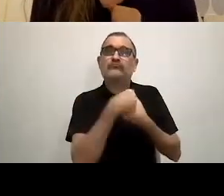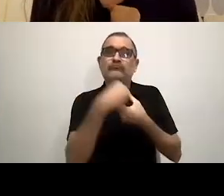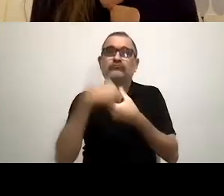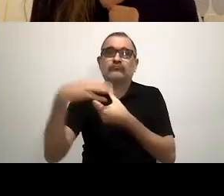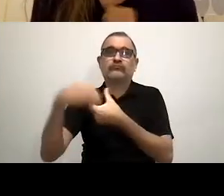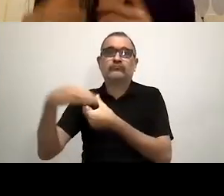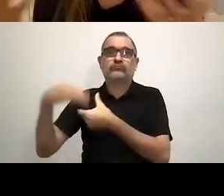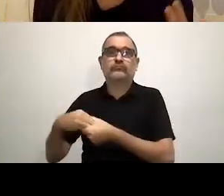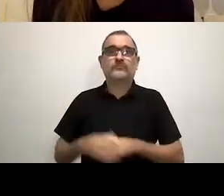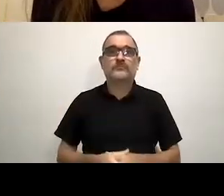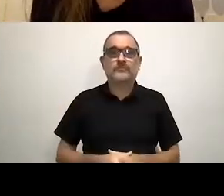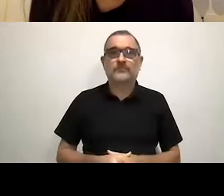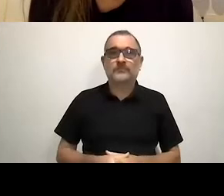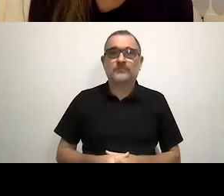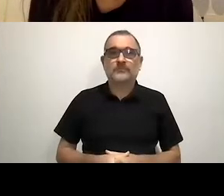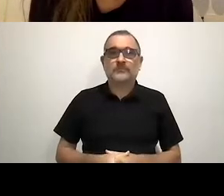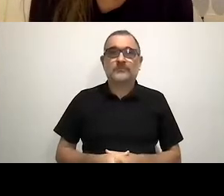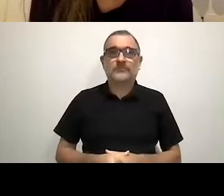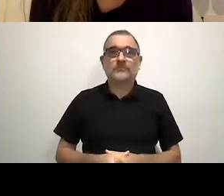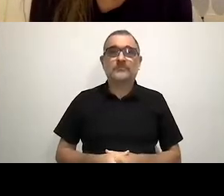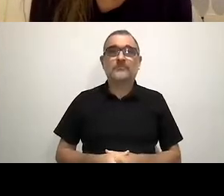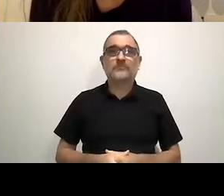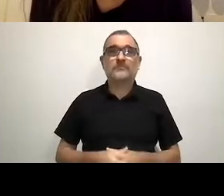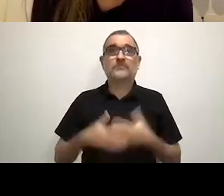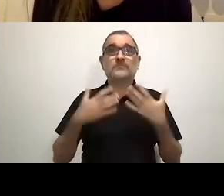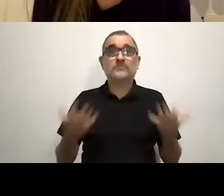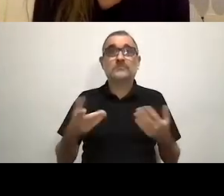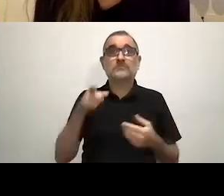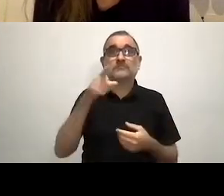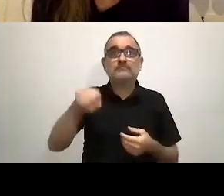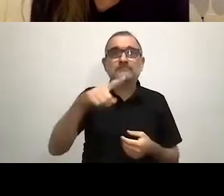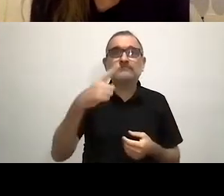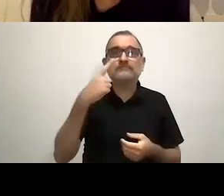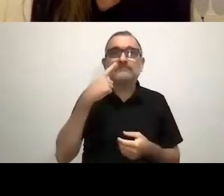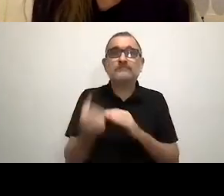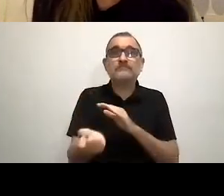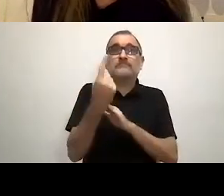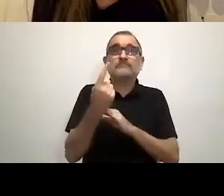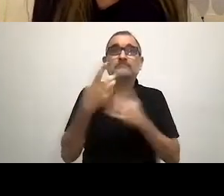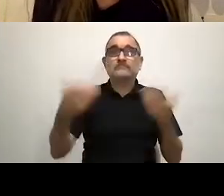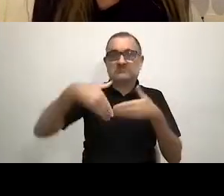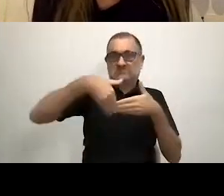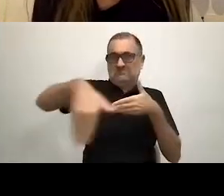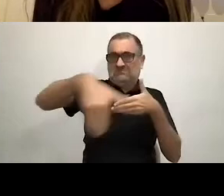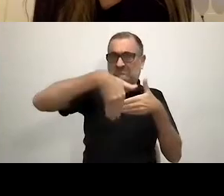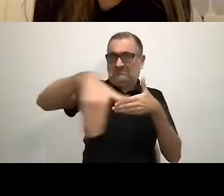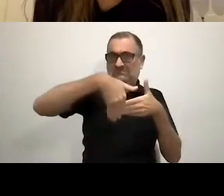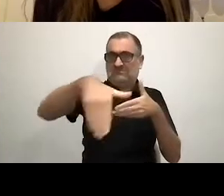So that's just something to expect in the accreditation process for this year and years